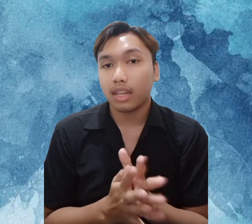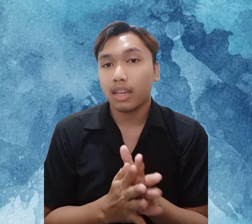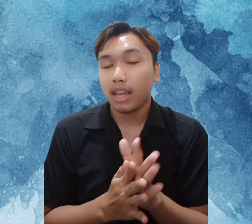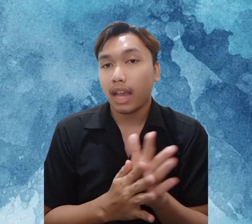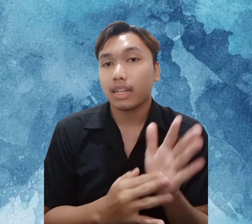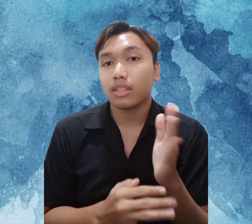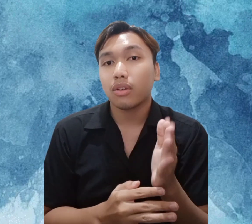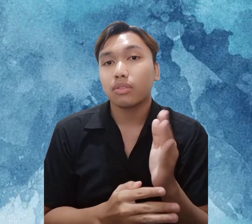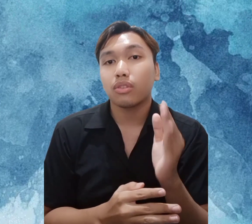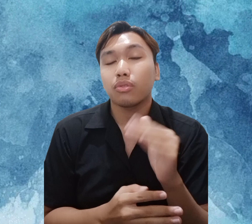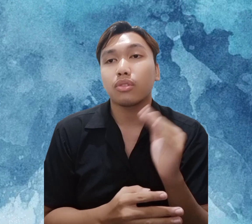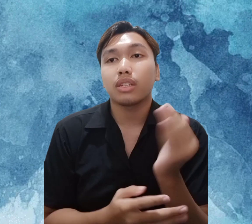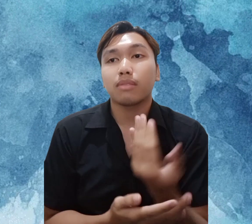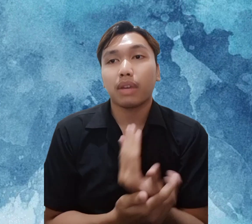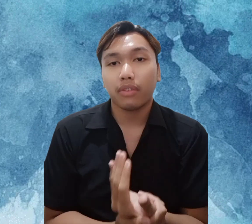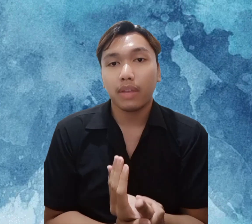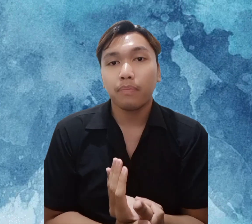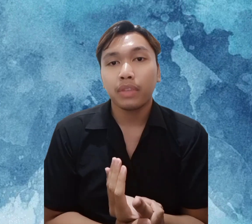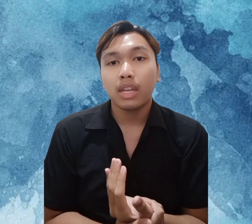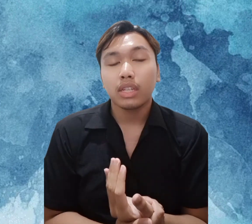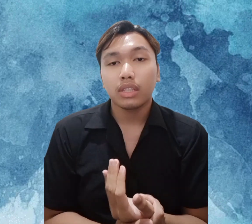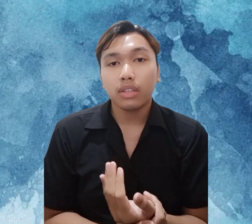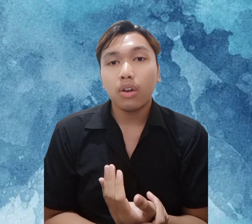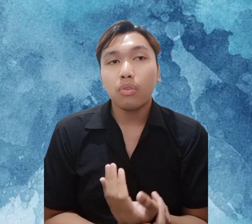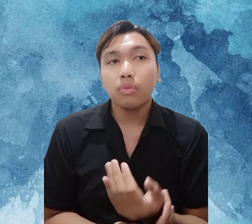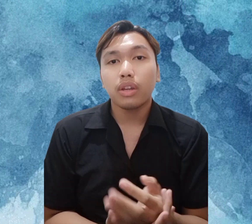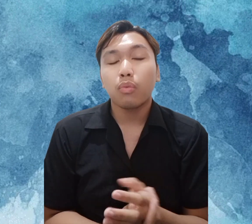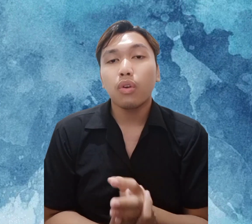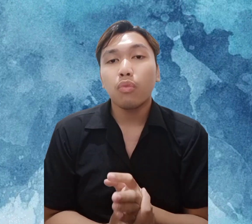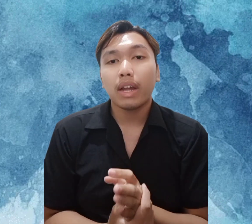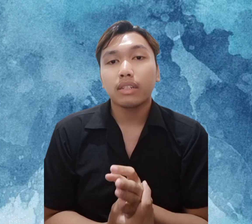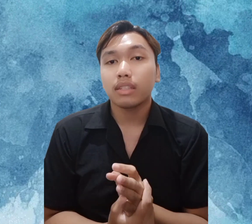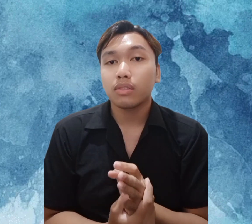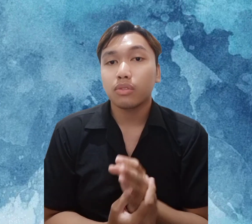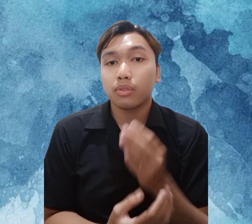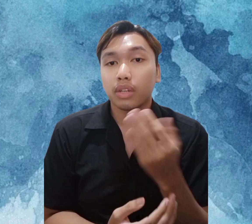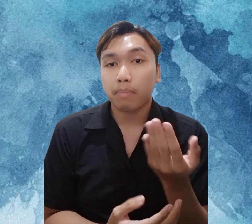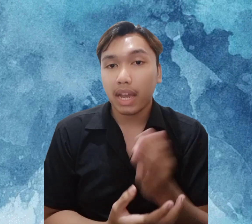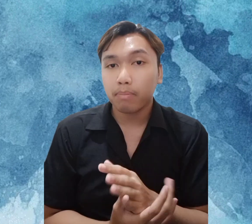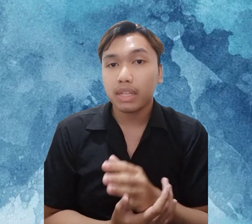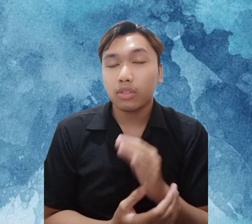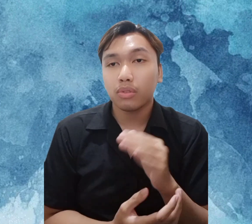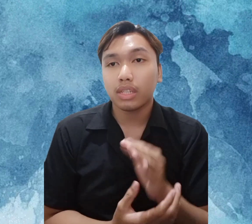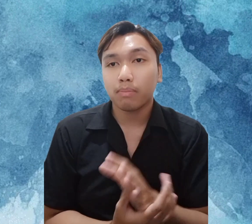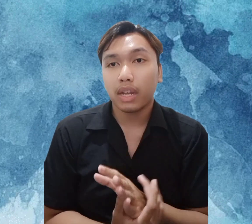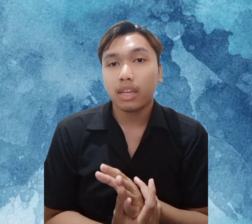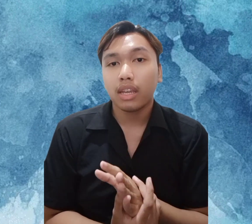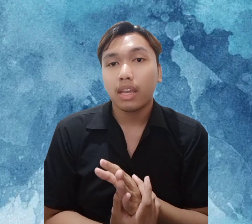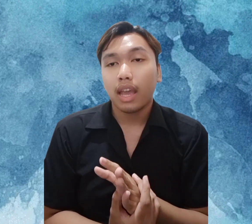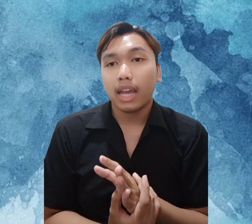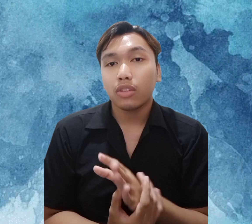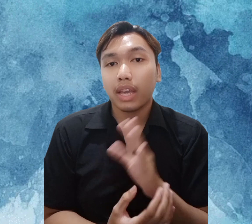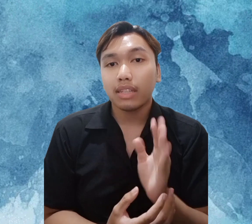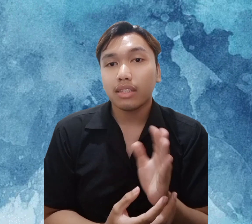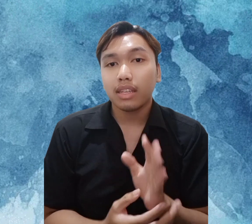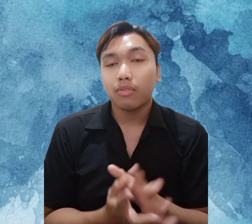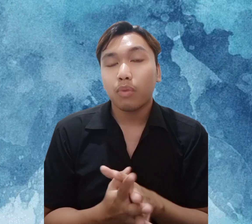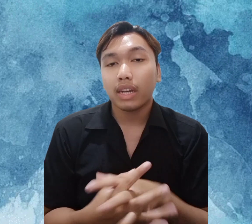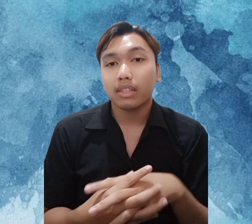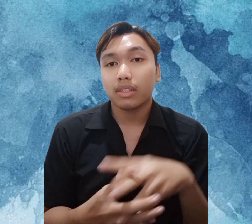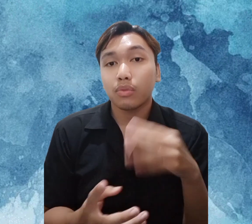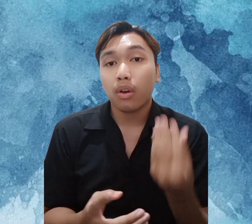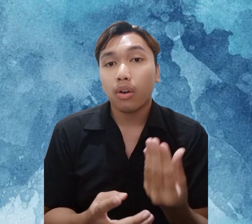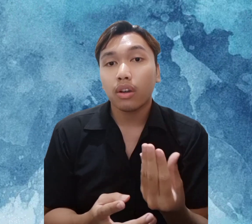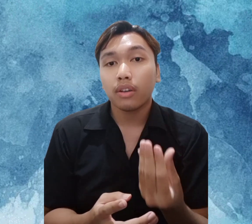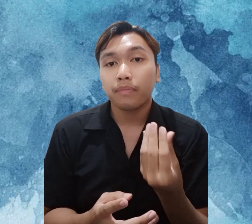thing and they talk to you to this my grip. So the whole one is to department to this break and you can see the one